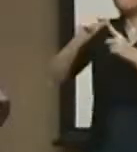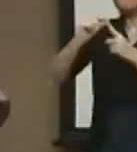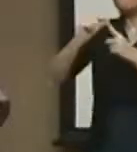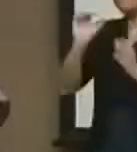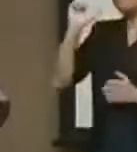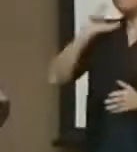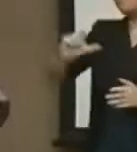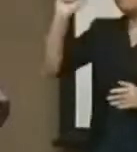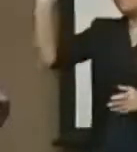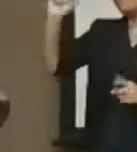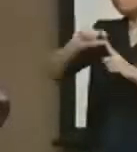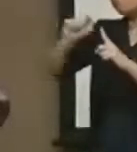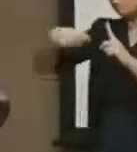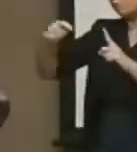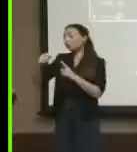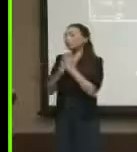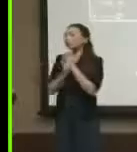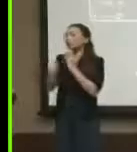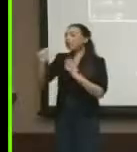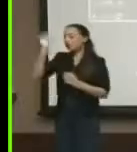Minister. And